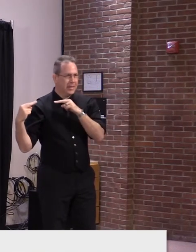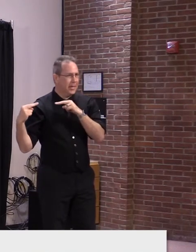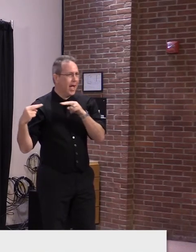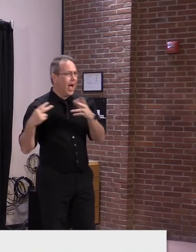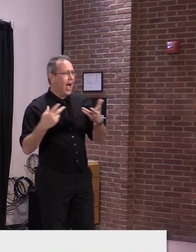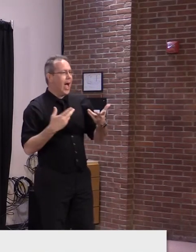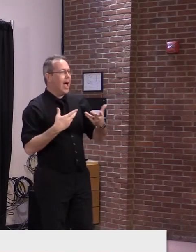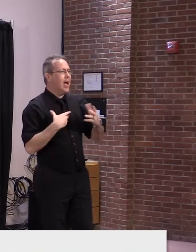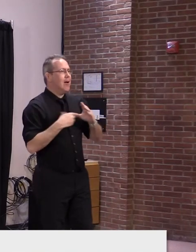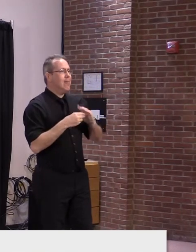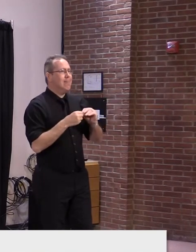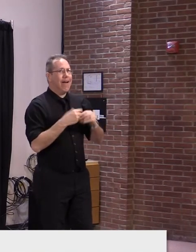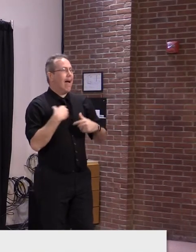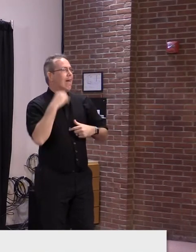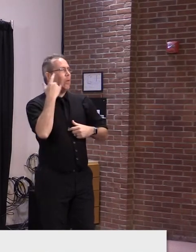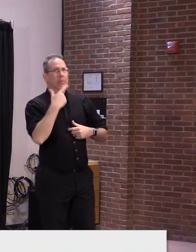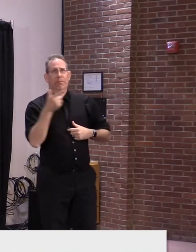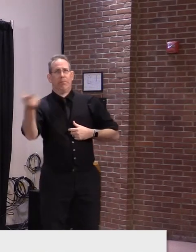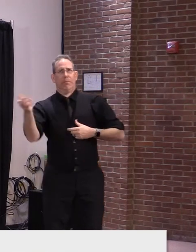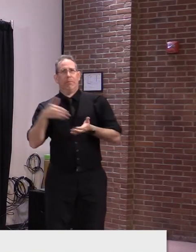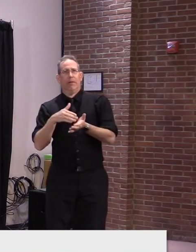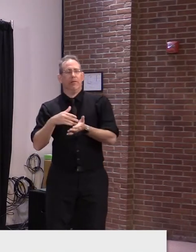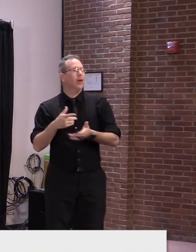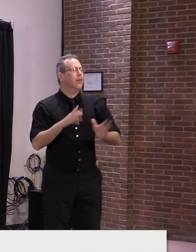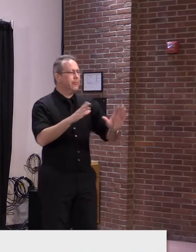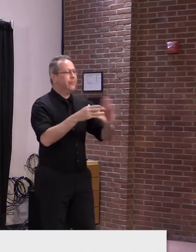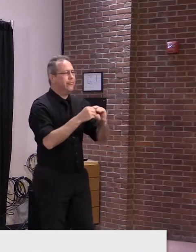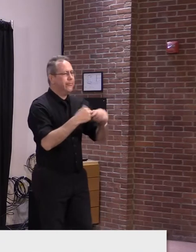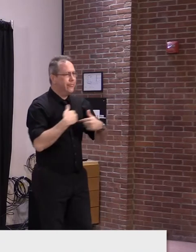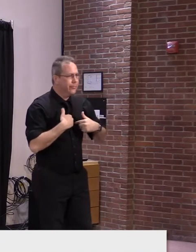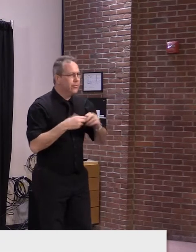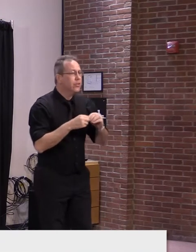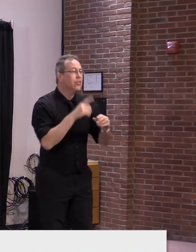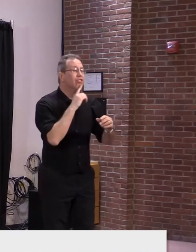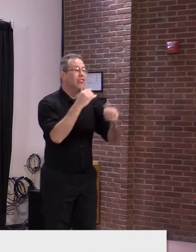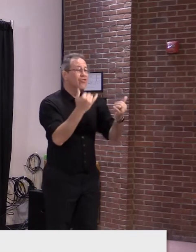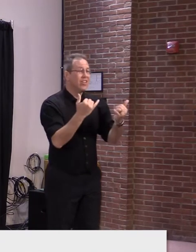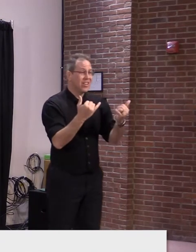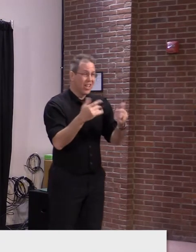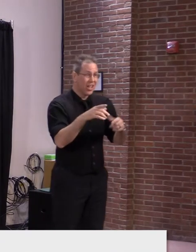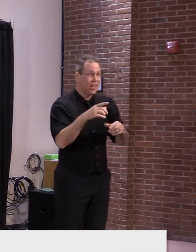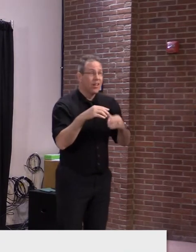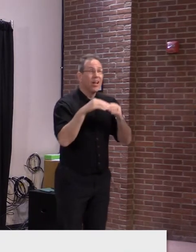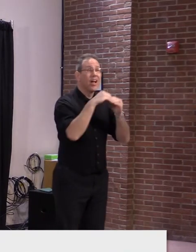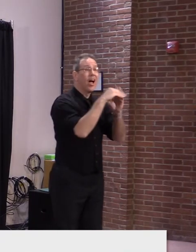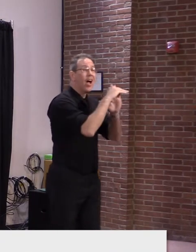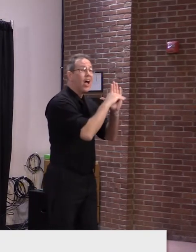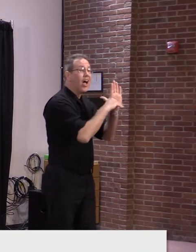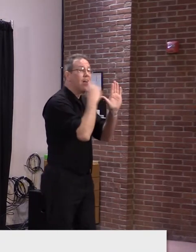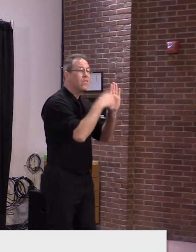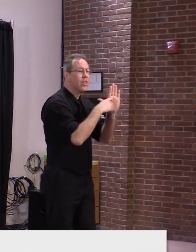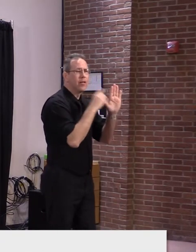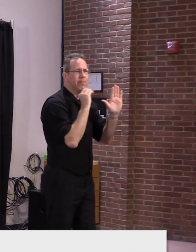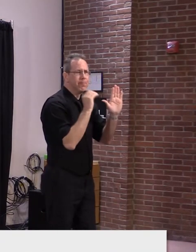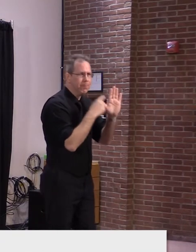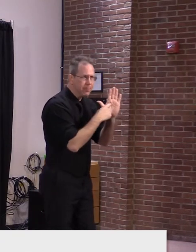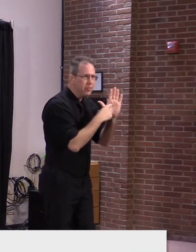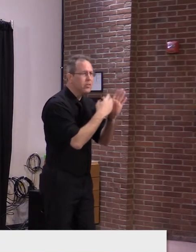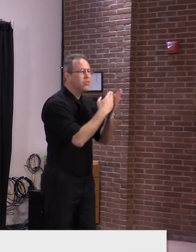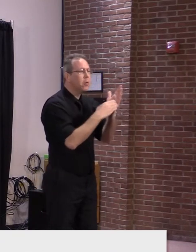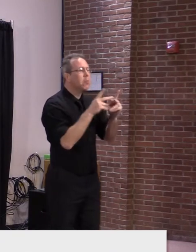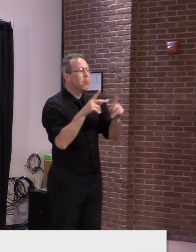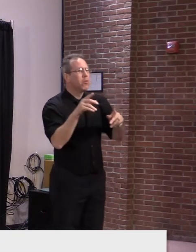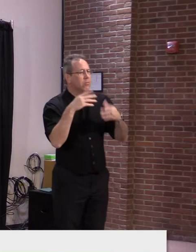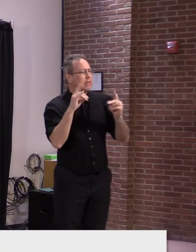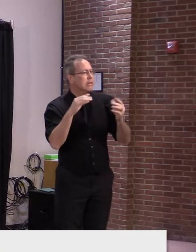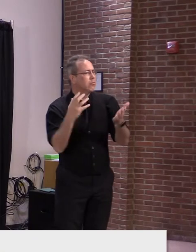Yeah, there's not a clear guidance for that at this point in time that I can tell you that I'm aware of people who have gotten a third shot